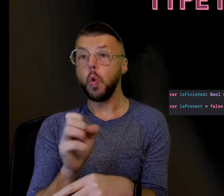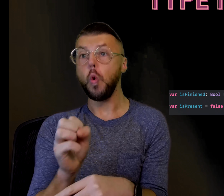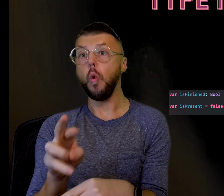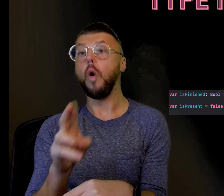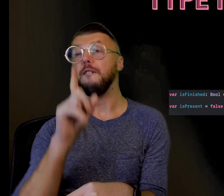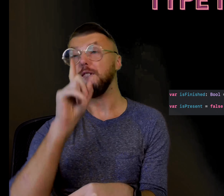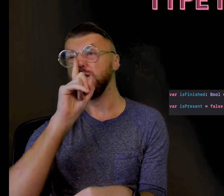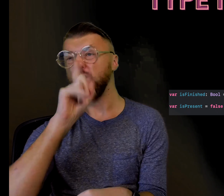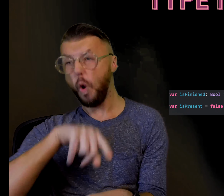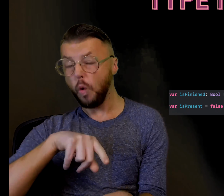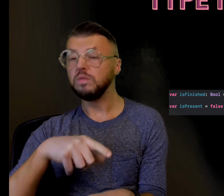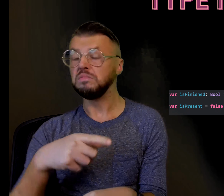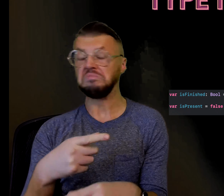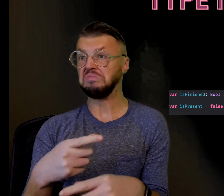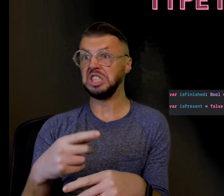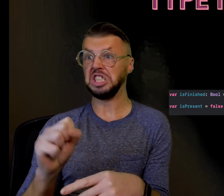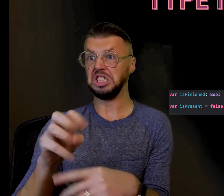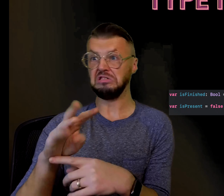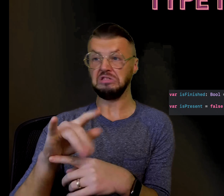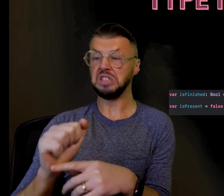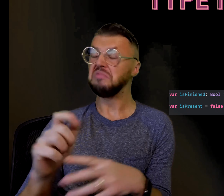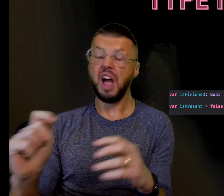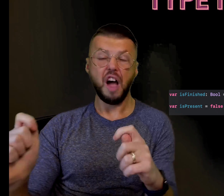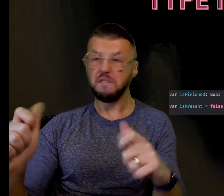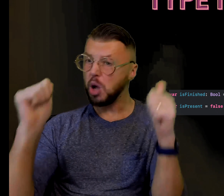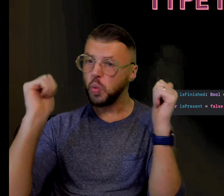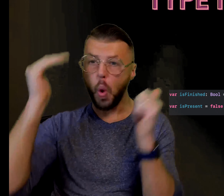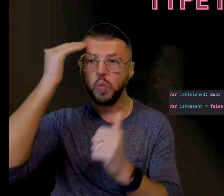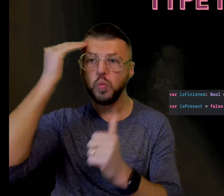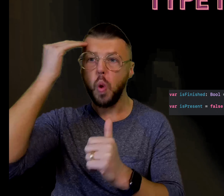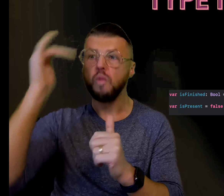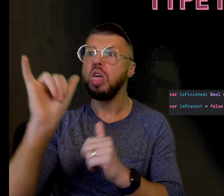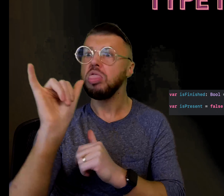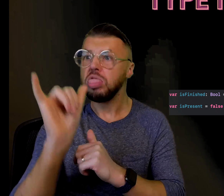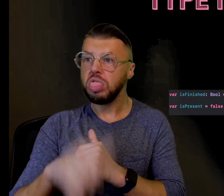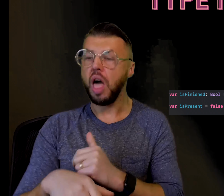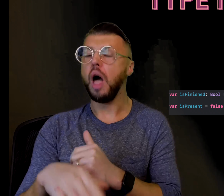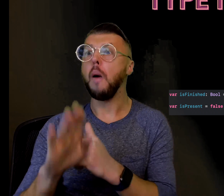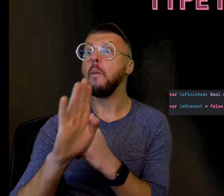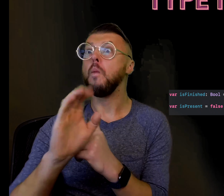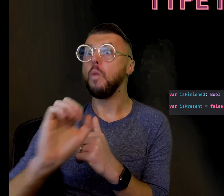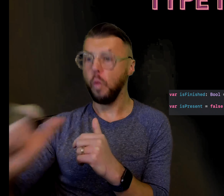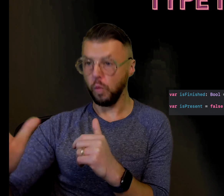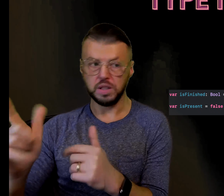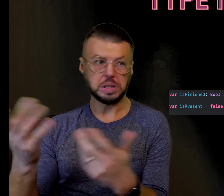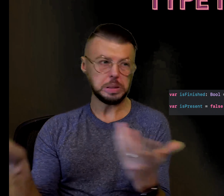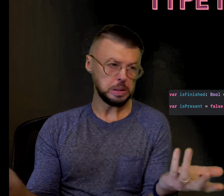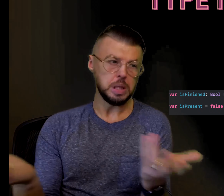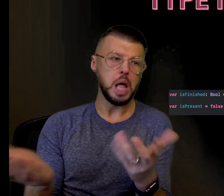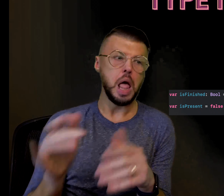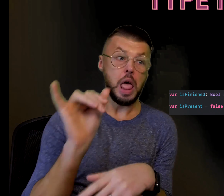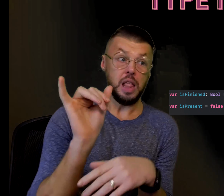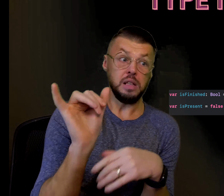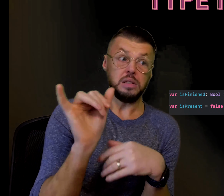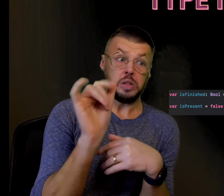If we use a value true or false, that is Boolean, and also Swift automatically